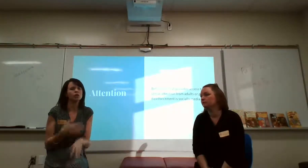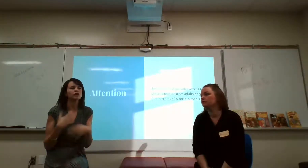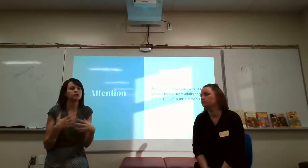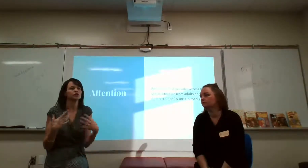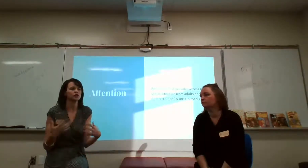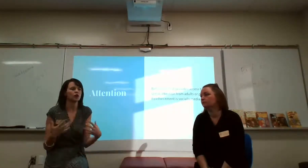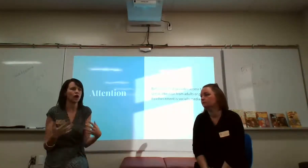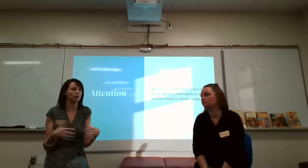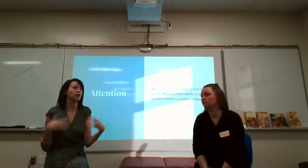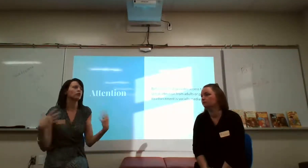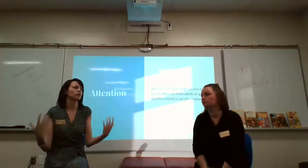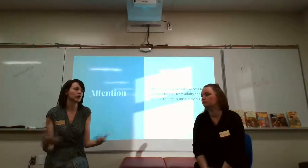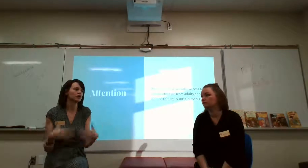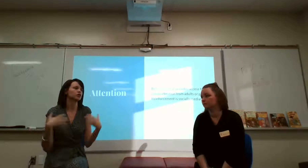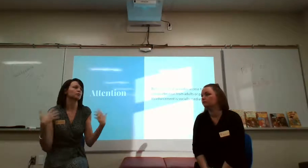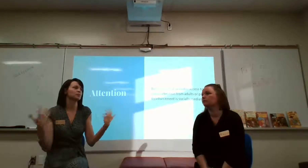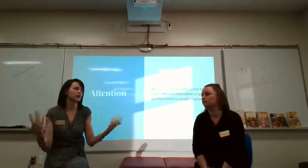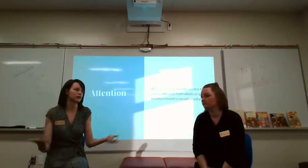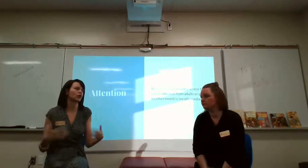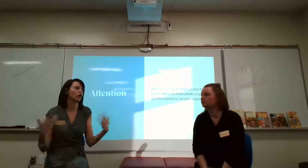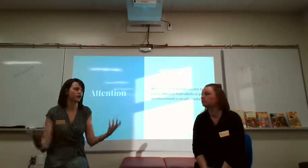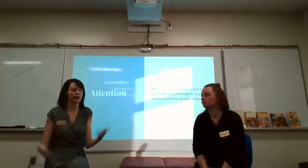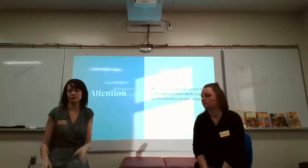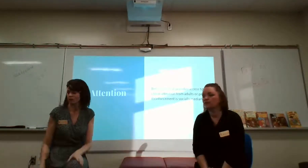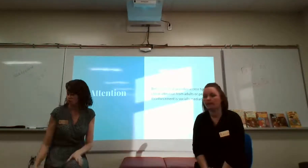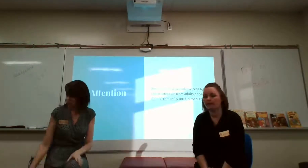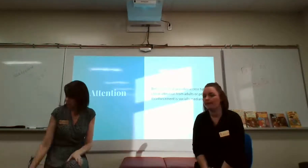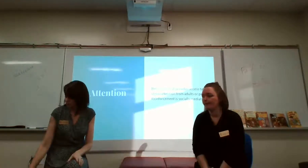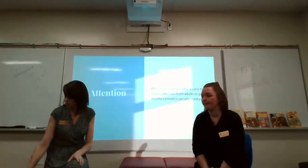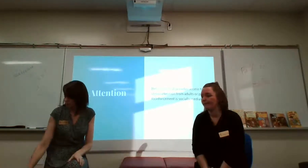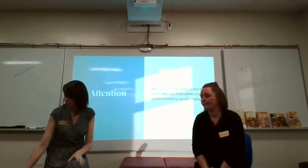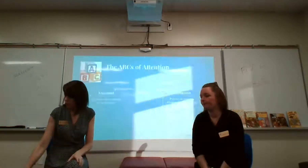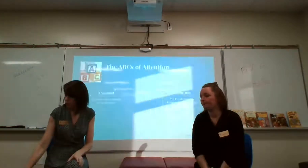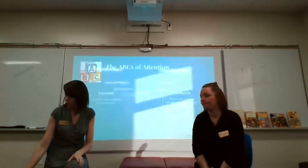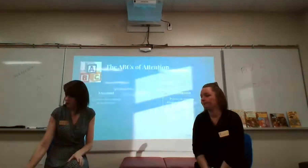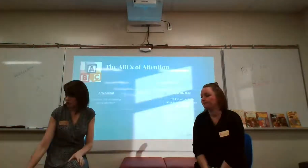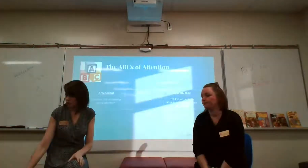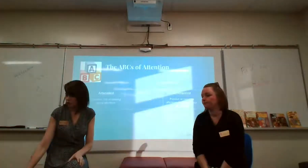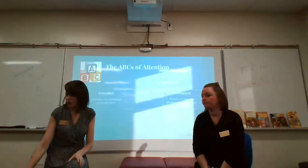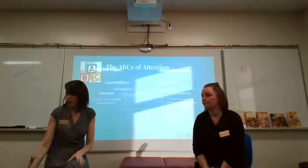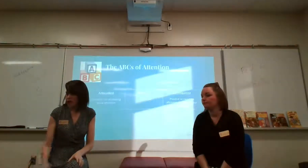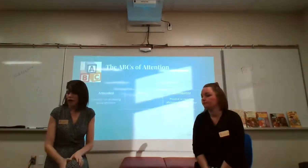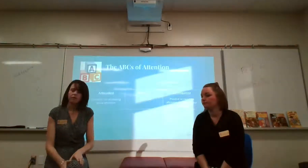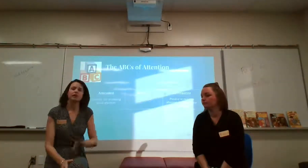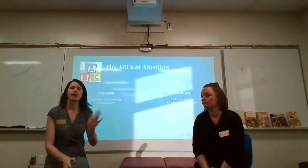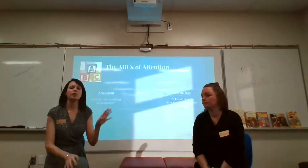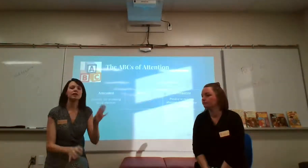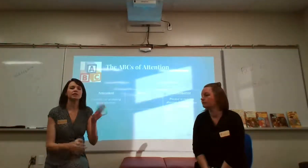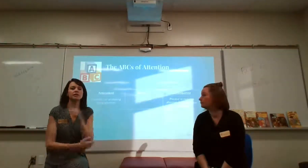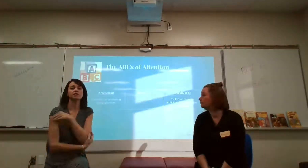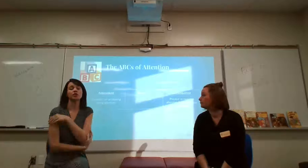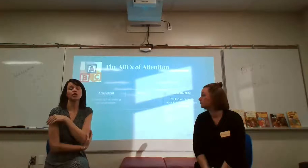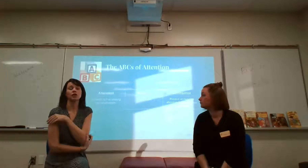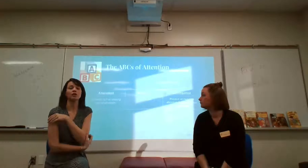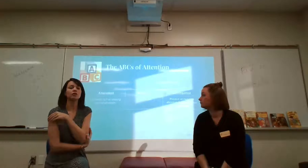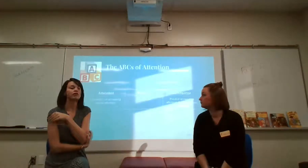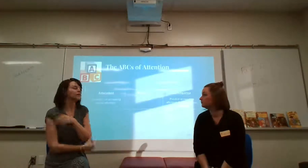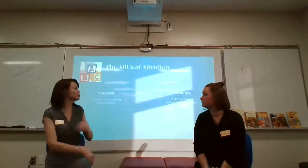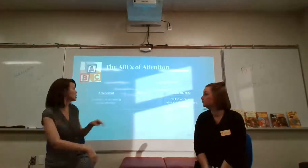to describe relationships and all of that stuff. Okay, so the ABCs in general of